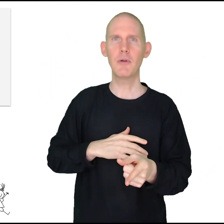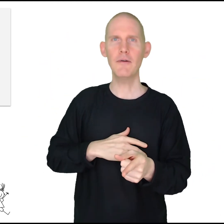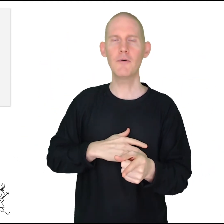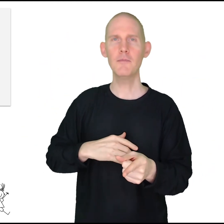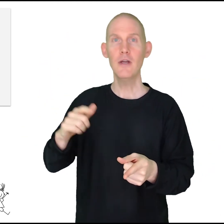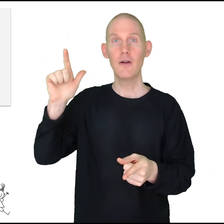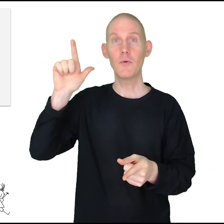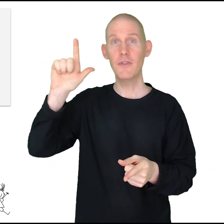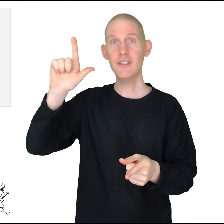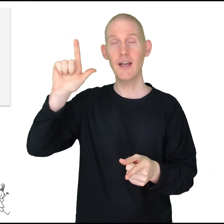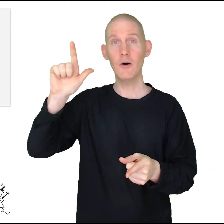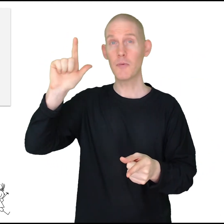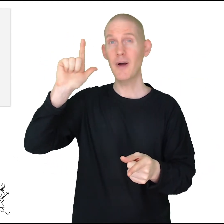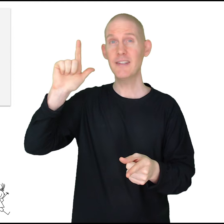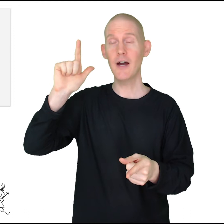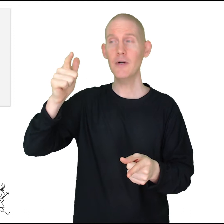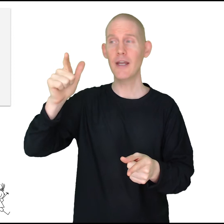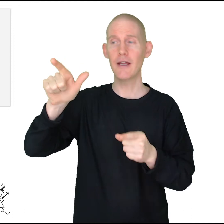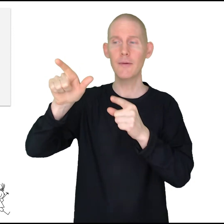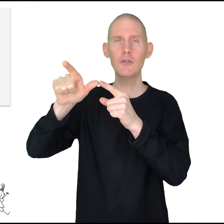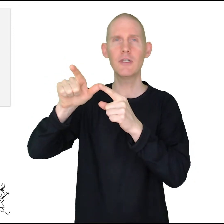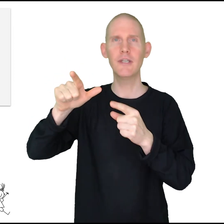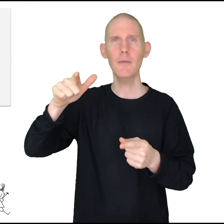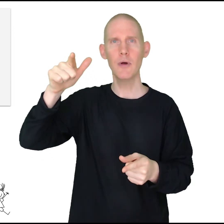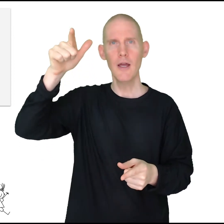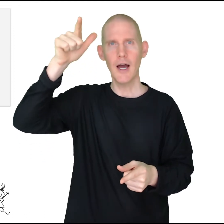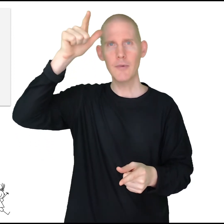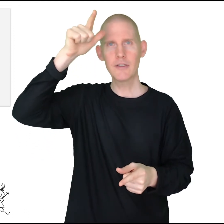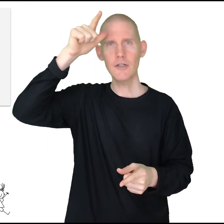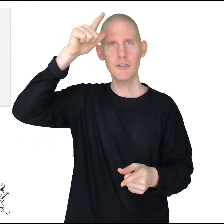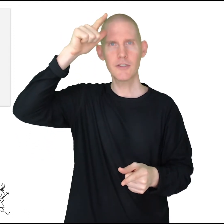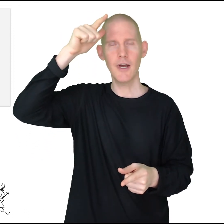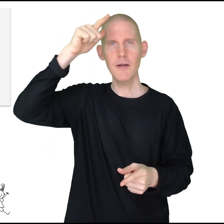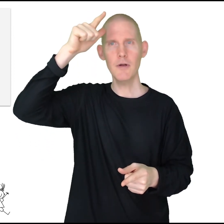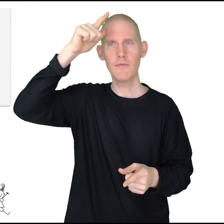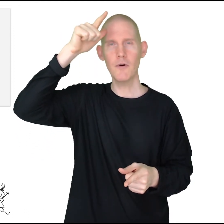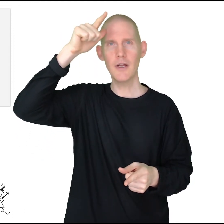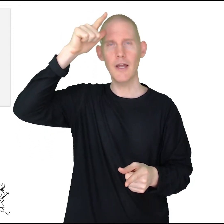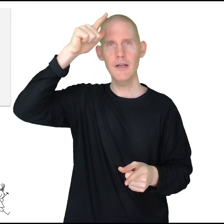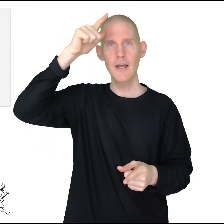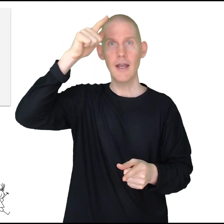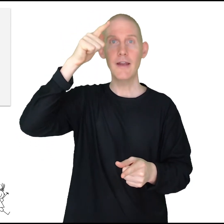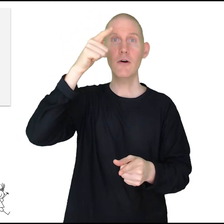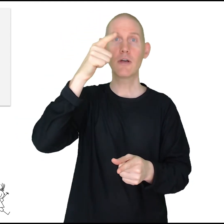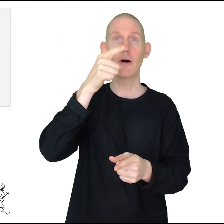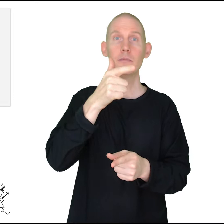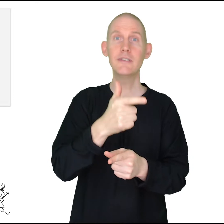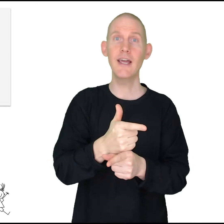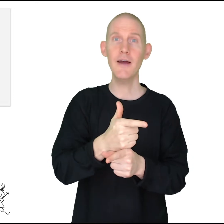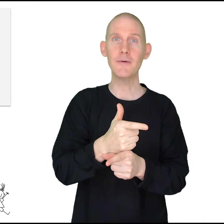platform. With this L, with my dominant hand, I'm going to use the tip. I'm going to touch the side of my forehead and now come down. All